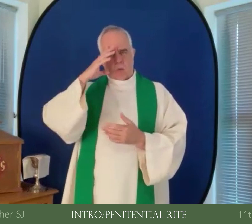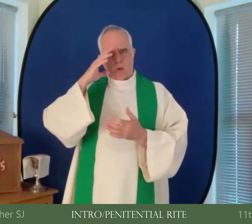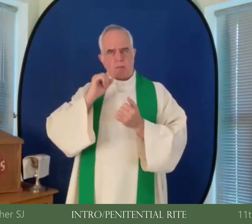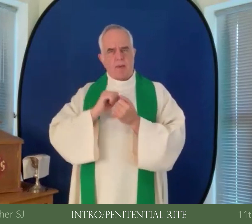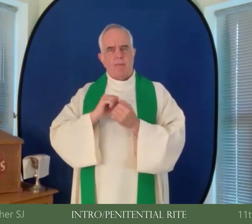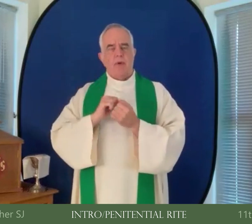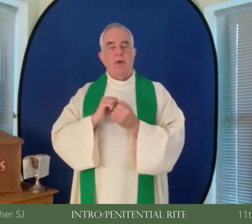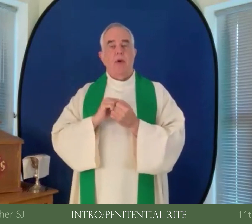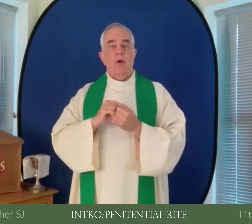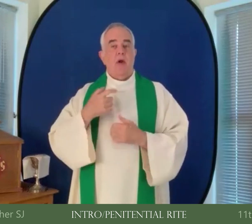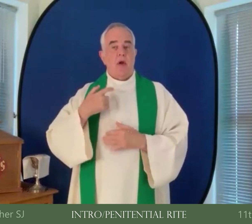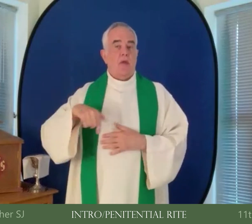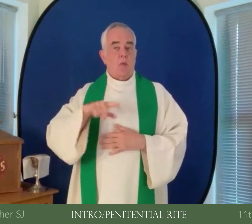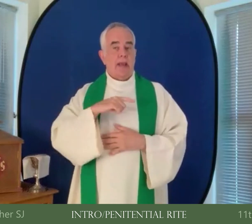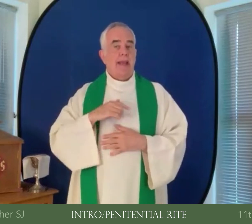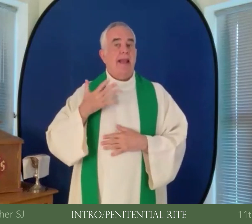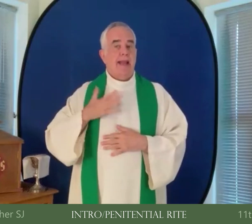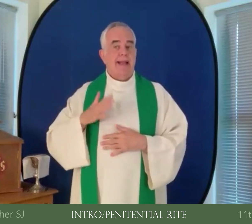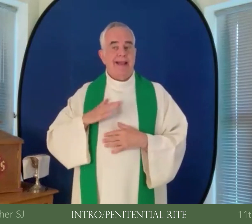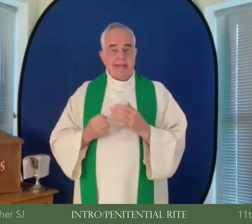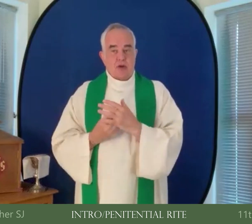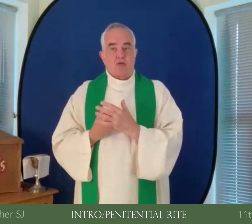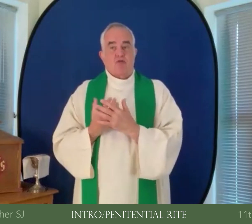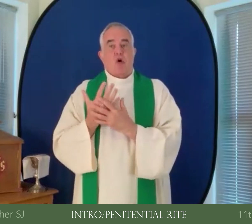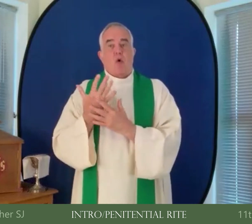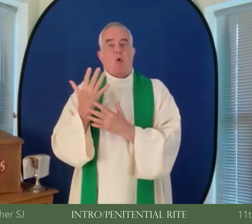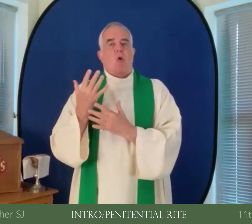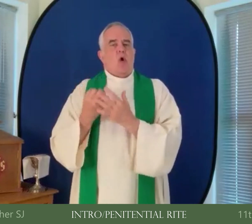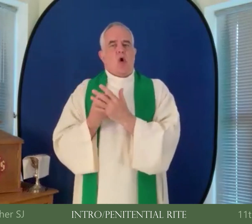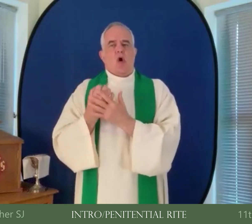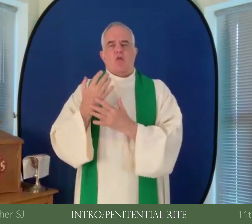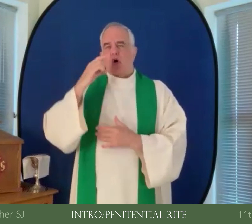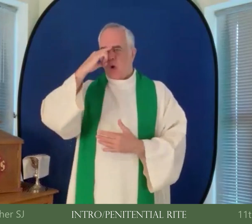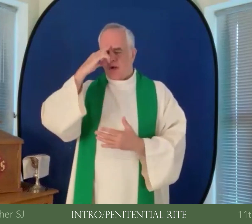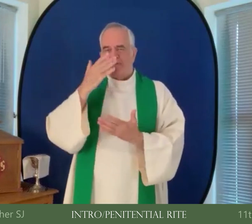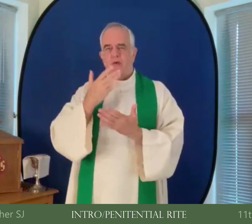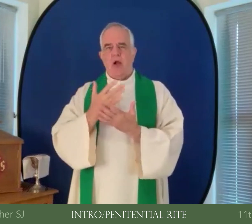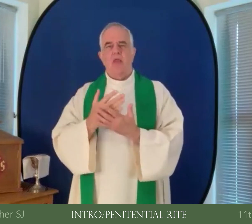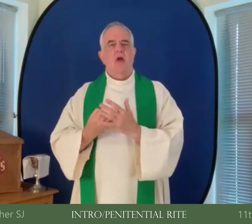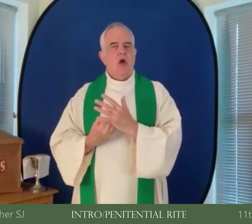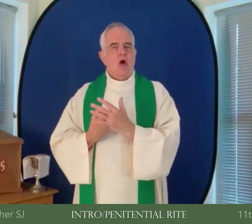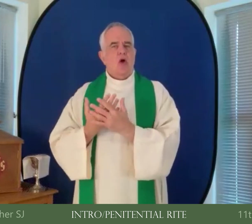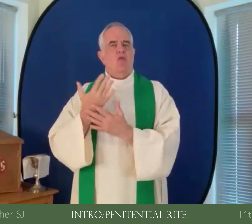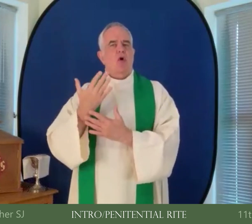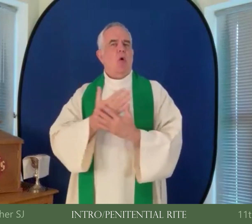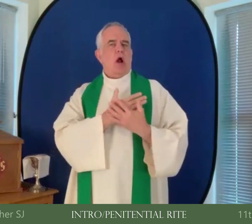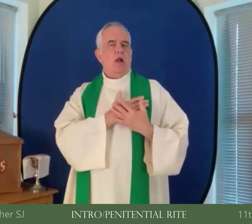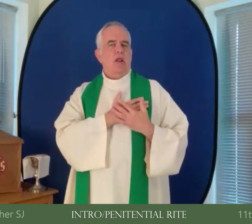We remember that we need to grow in faith, grow in